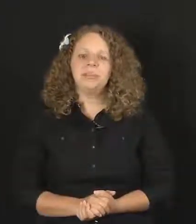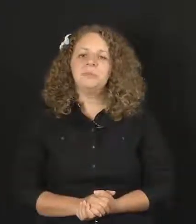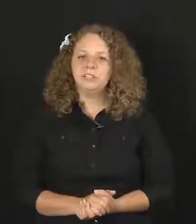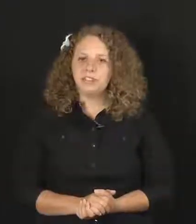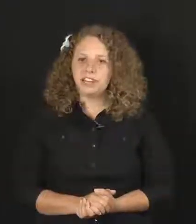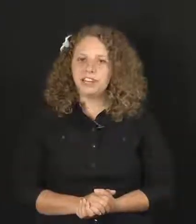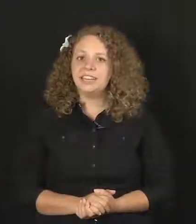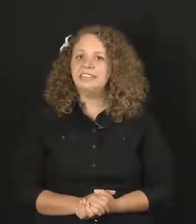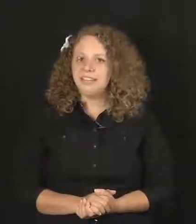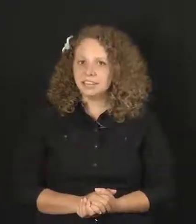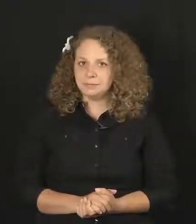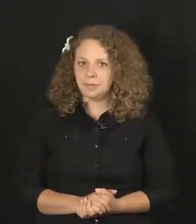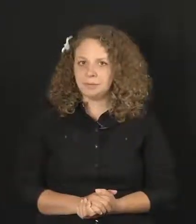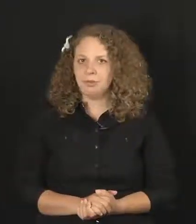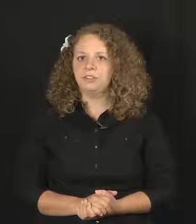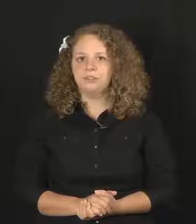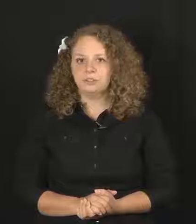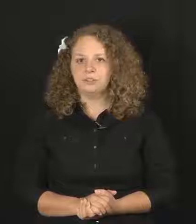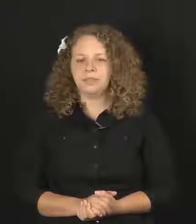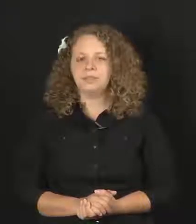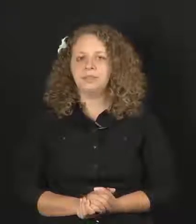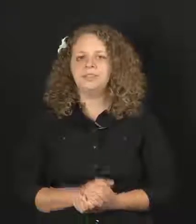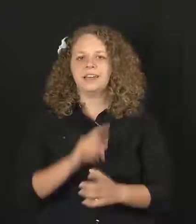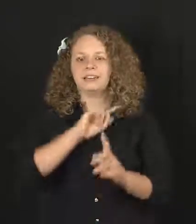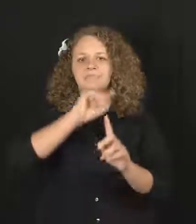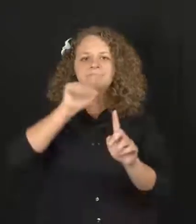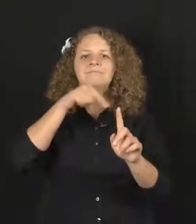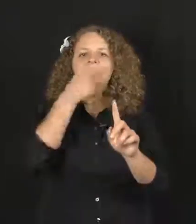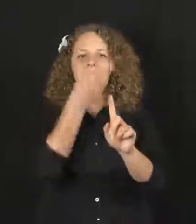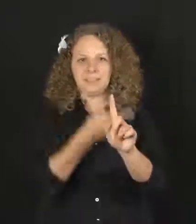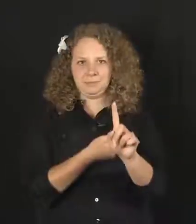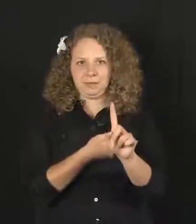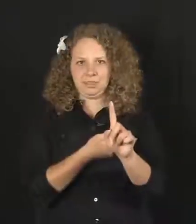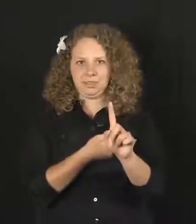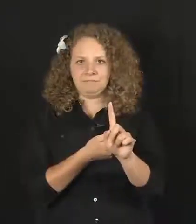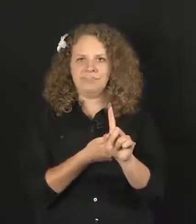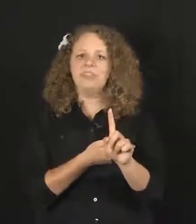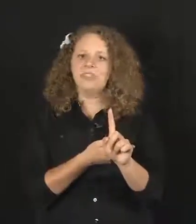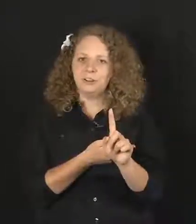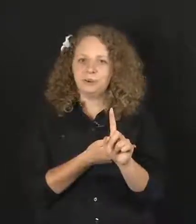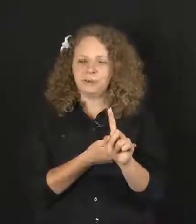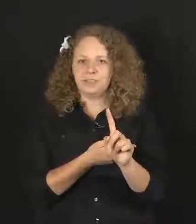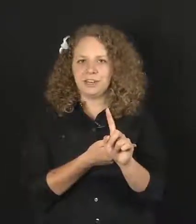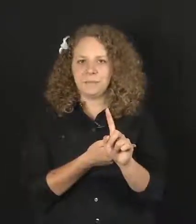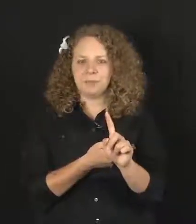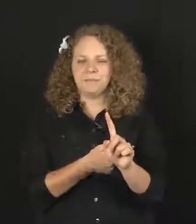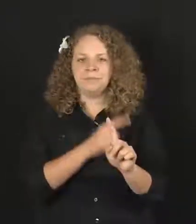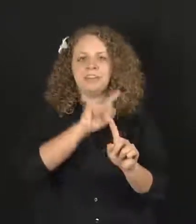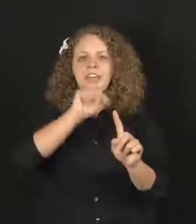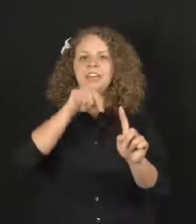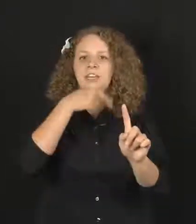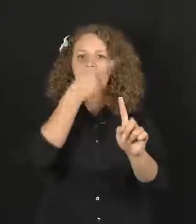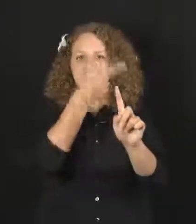When you're signing next month or in future months, you will sign next month, and then incorporate the number. In 1